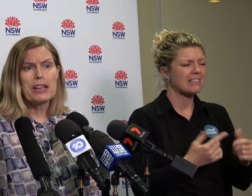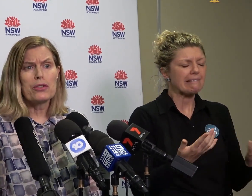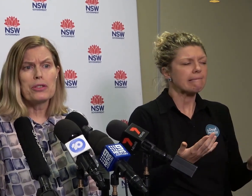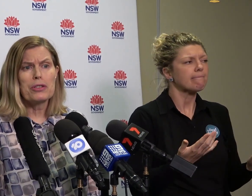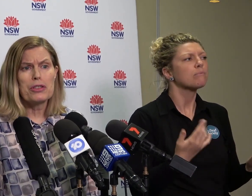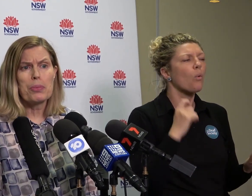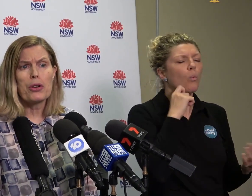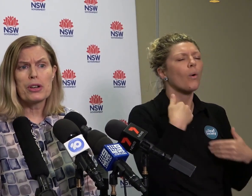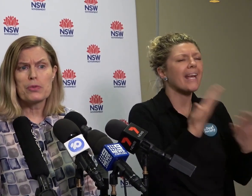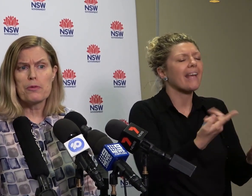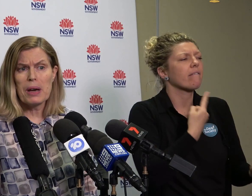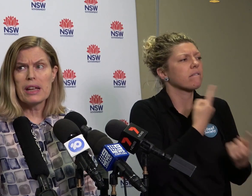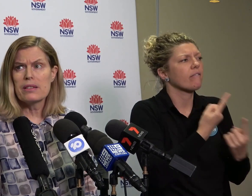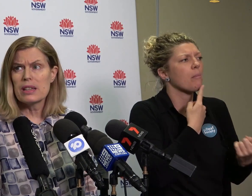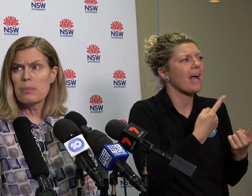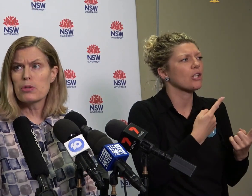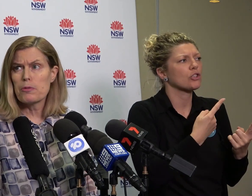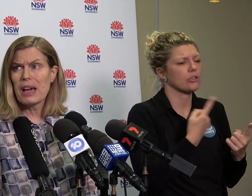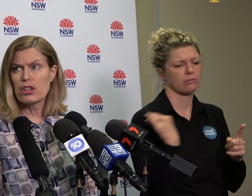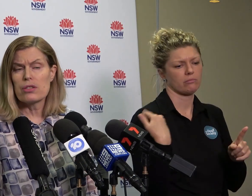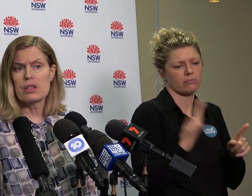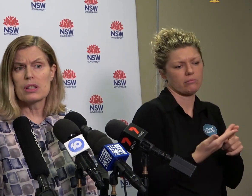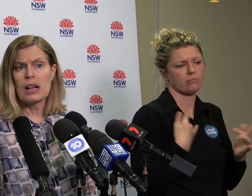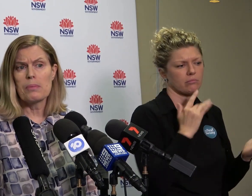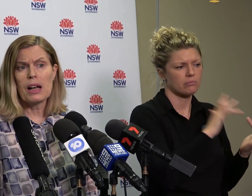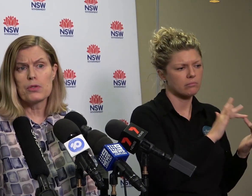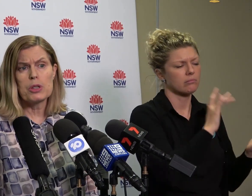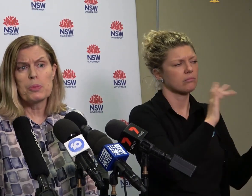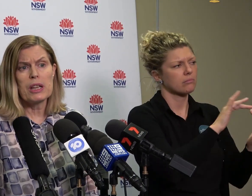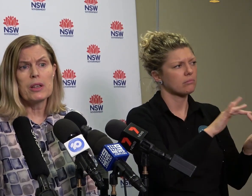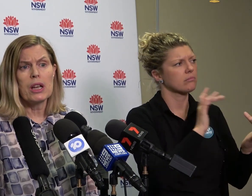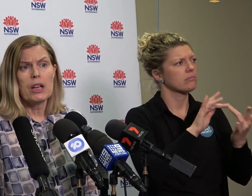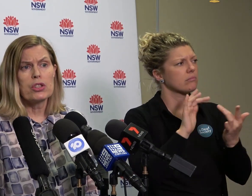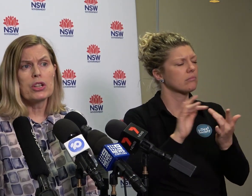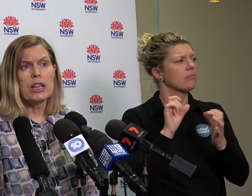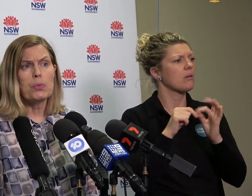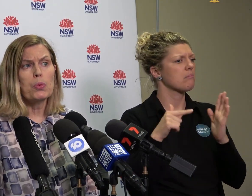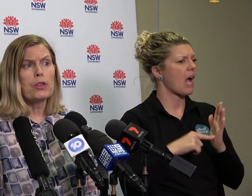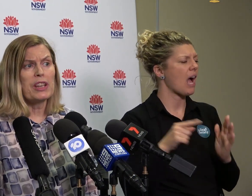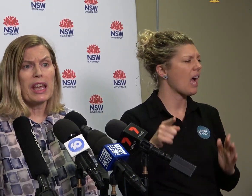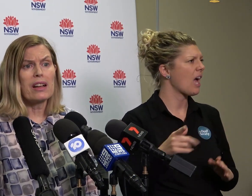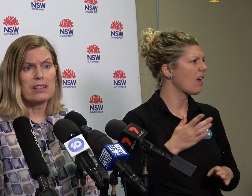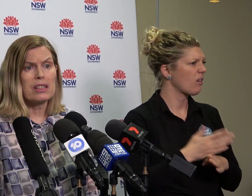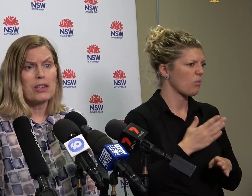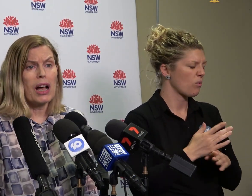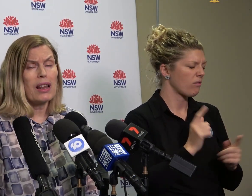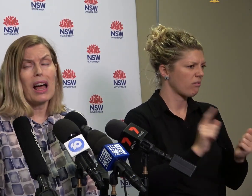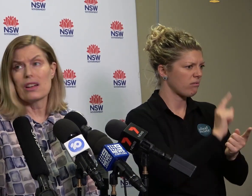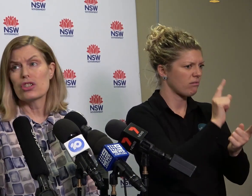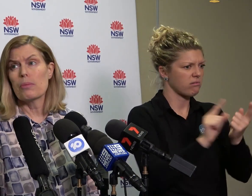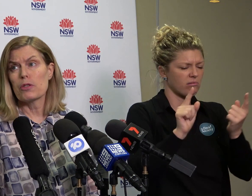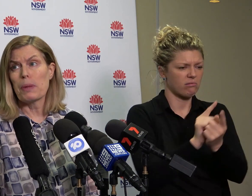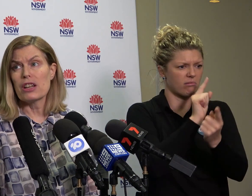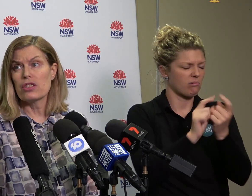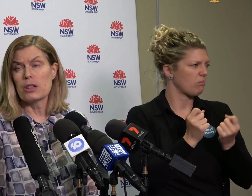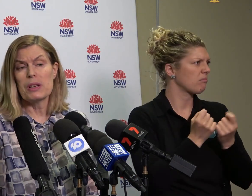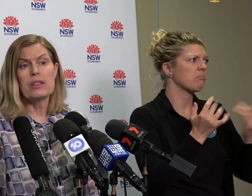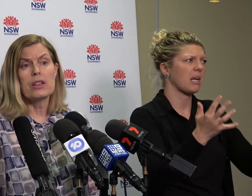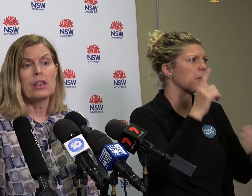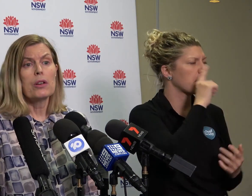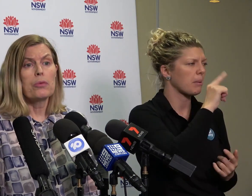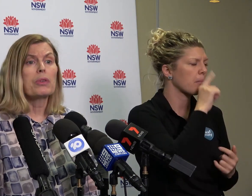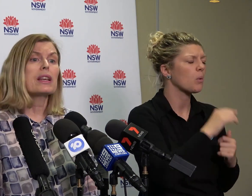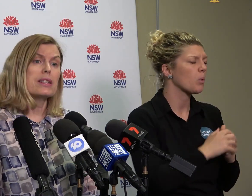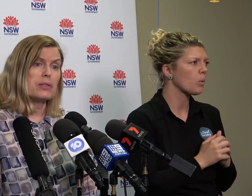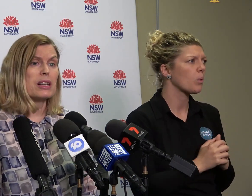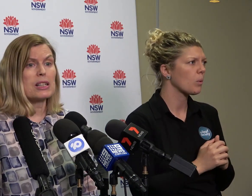an update on the progress we've made and the number of patients afterwards, but he certainly would have encountered a large number of patients, but in